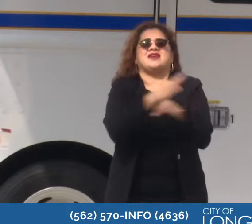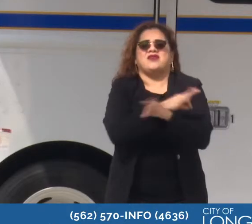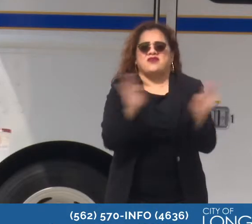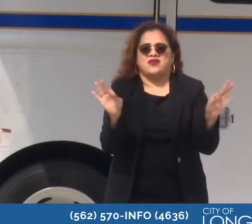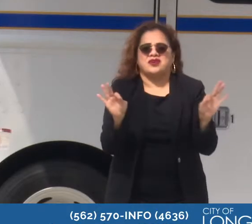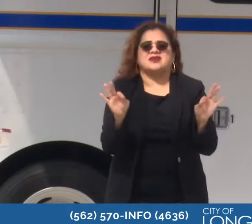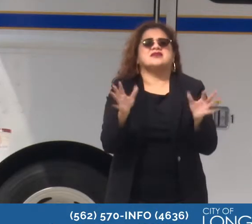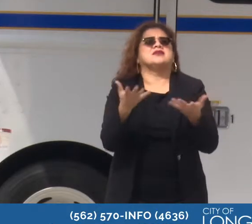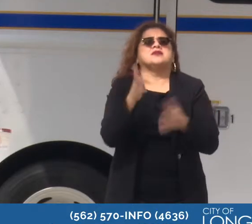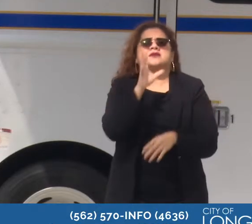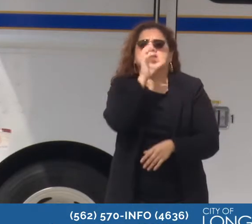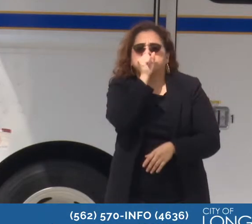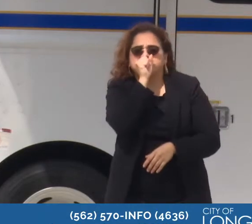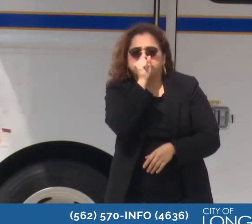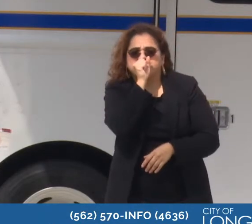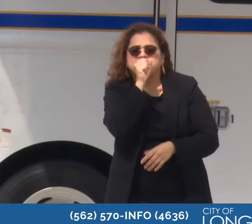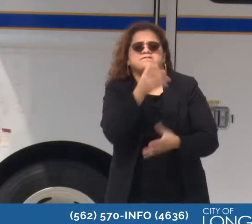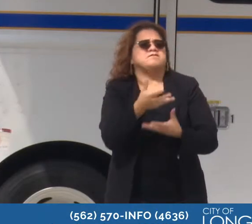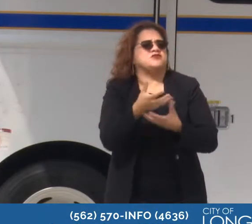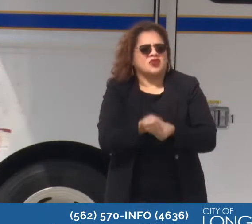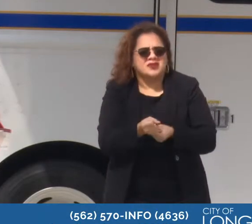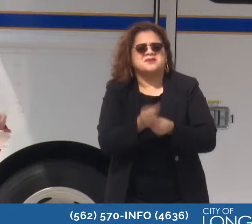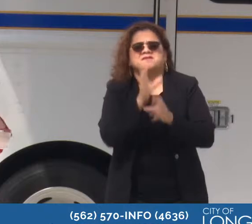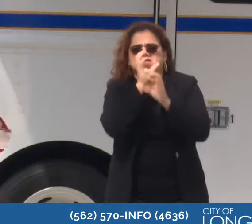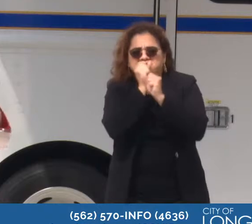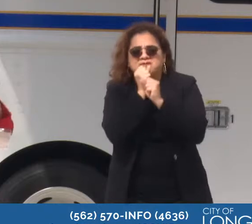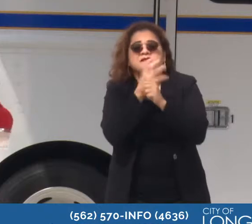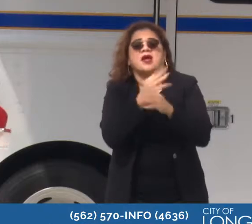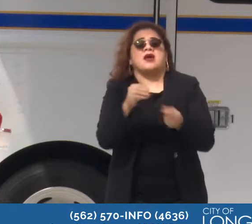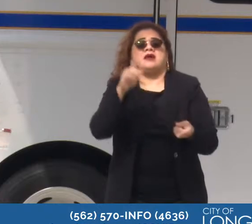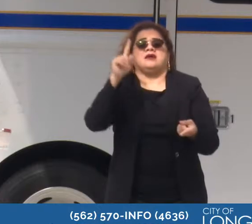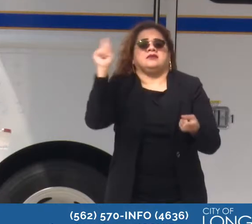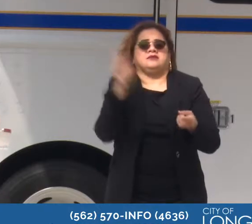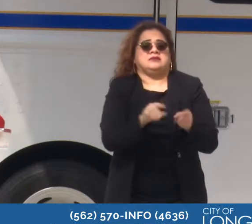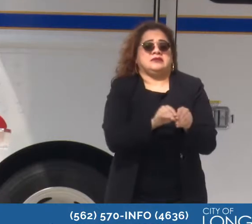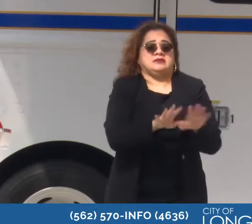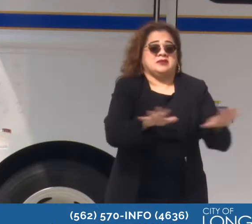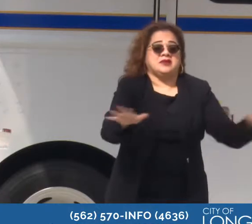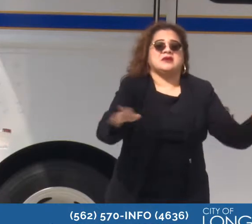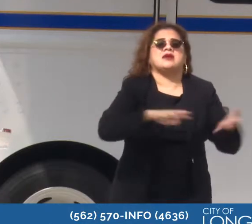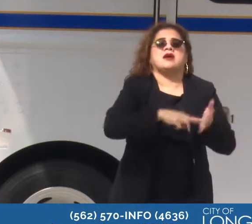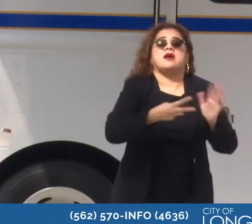it's confidential, and it will save lives.